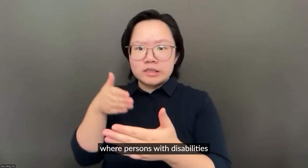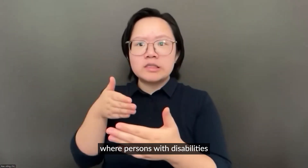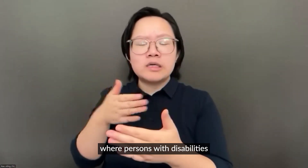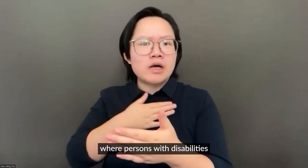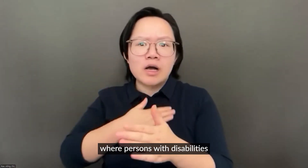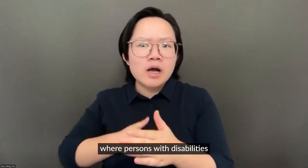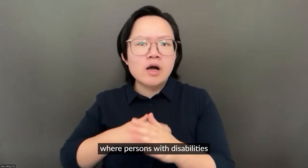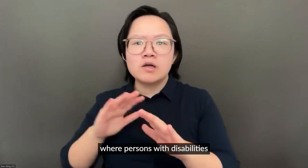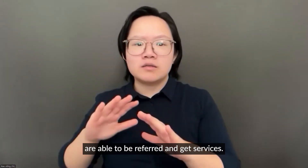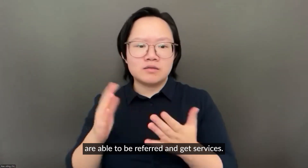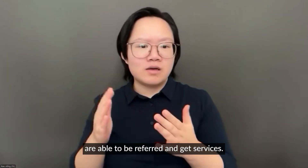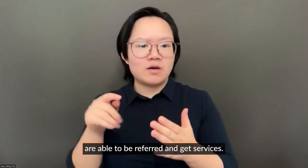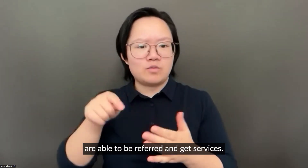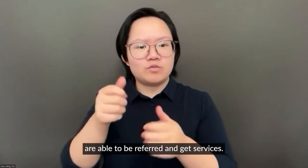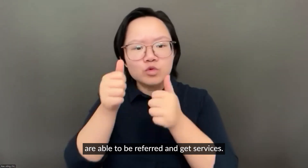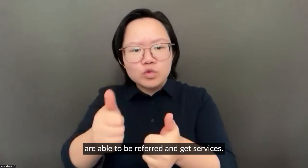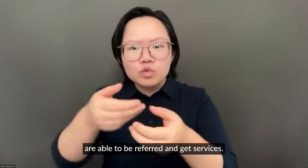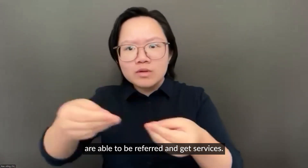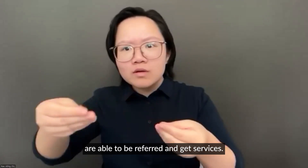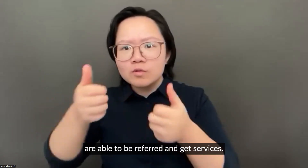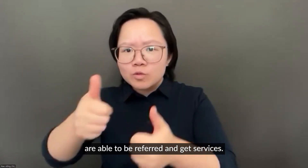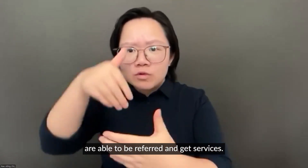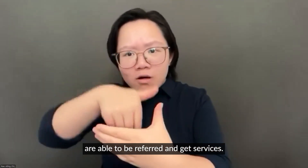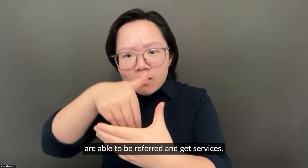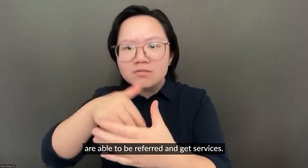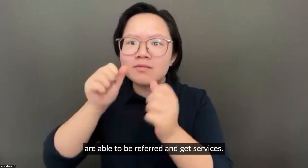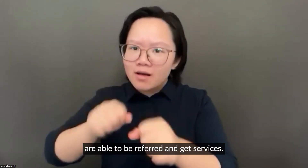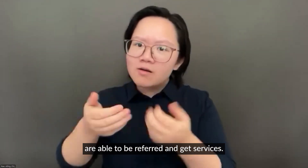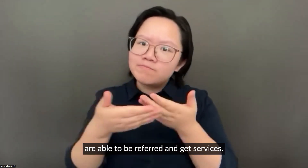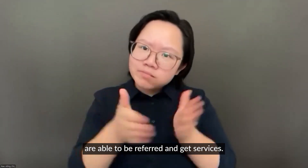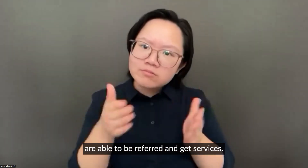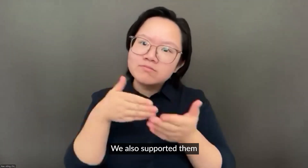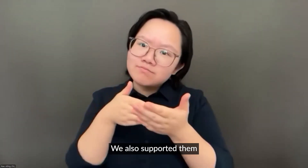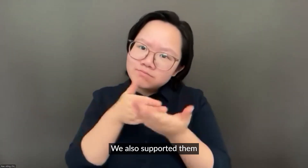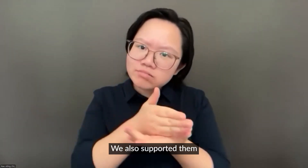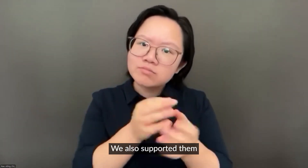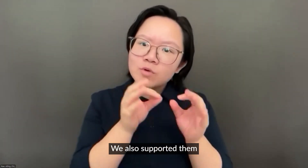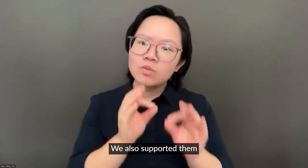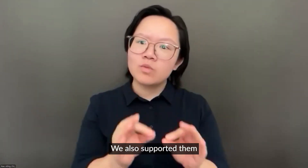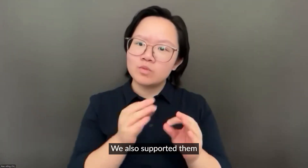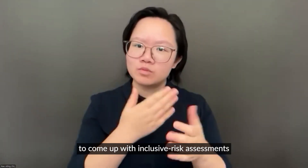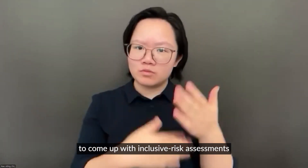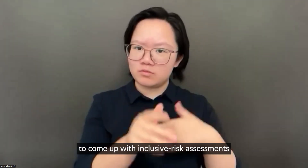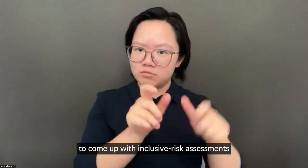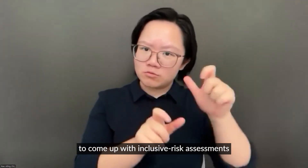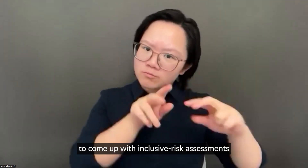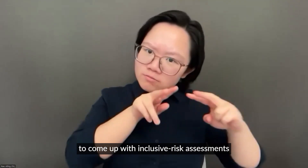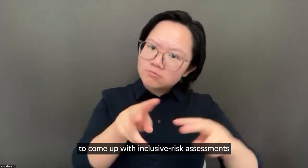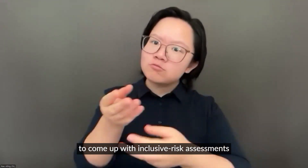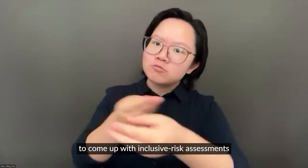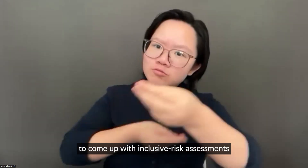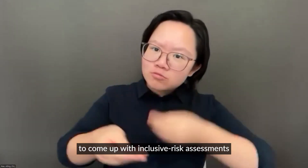where persons with disabilities are able to be referred and get services. We also supported them to come up